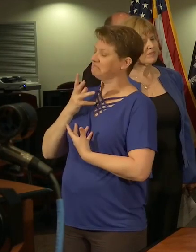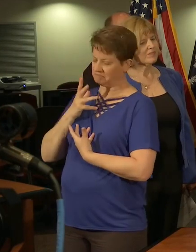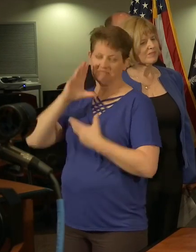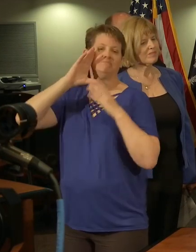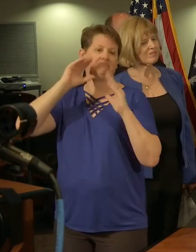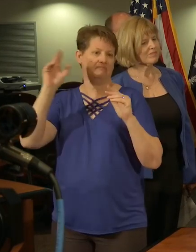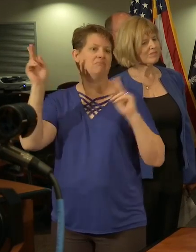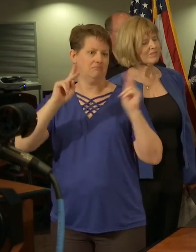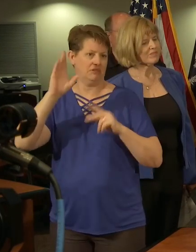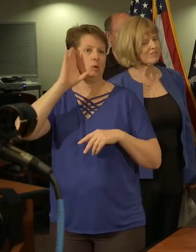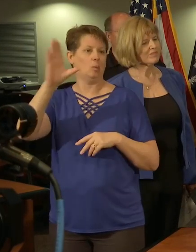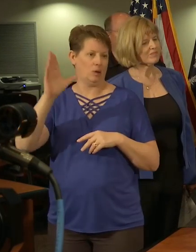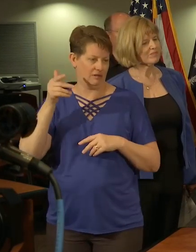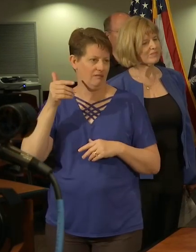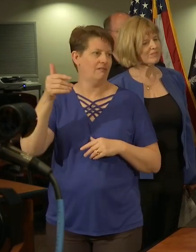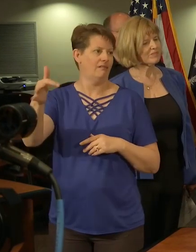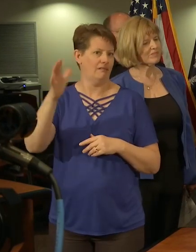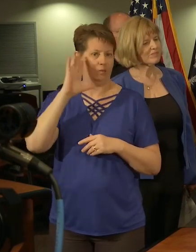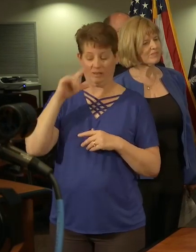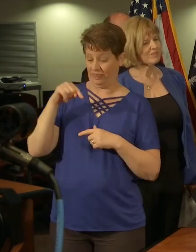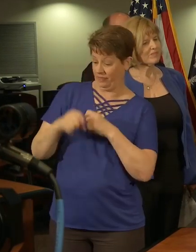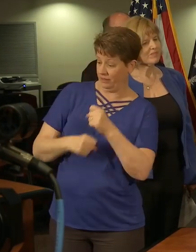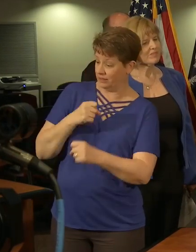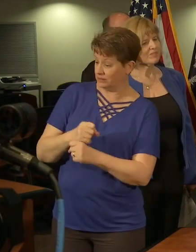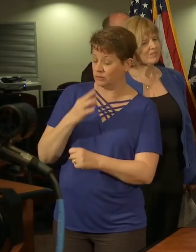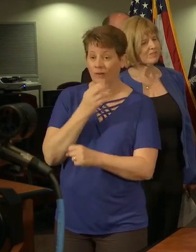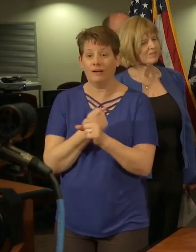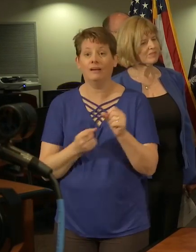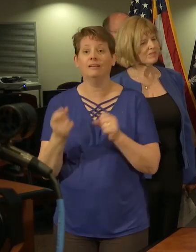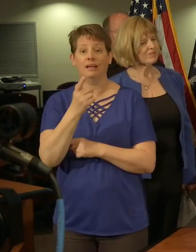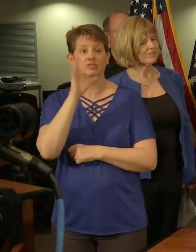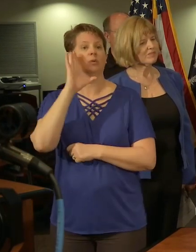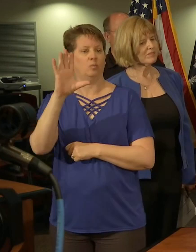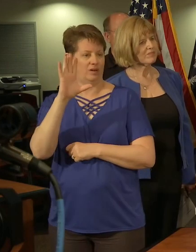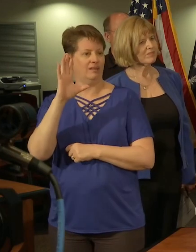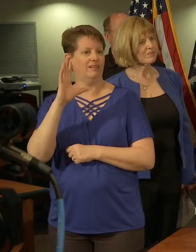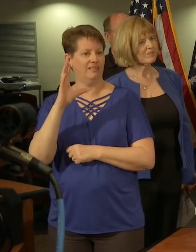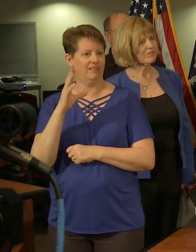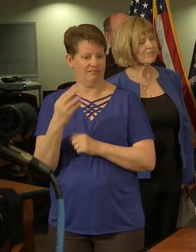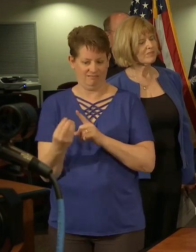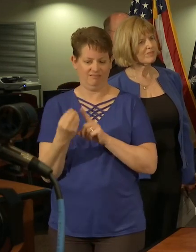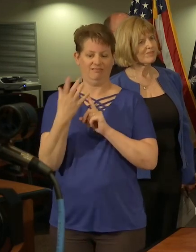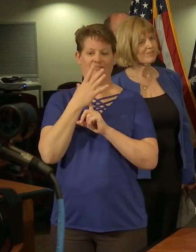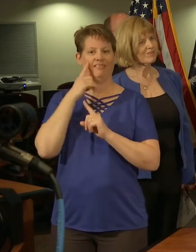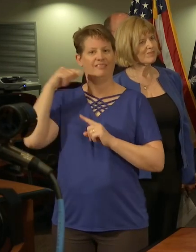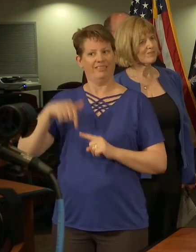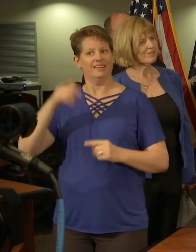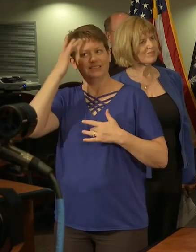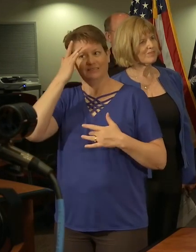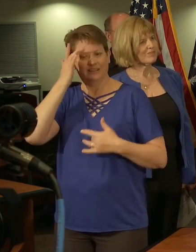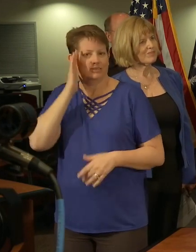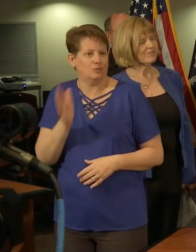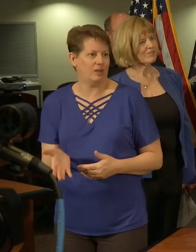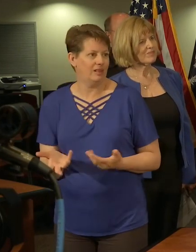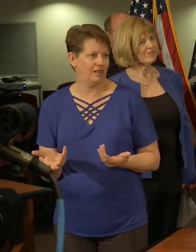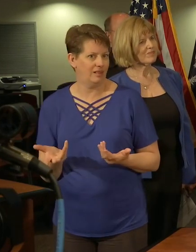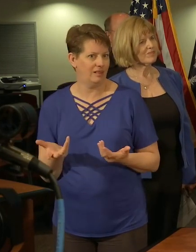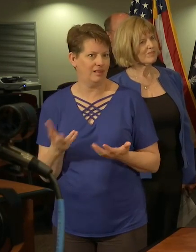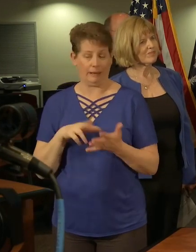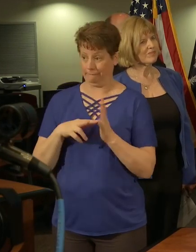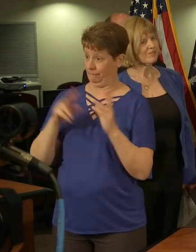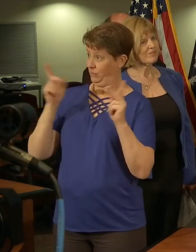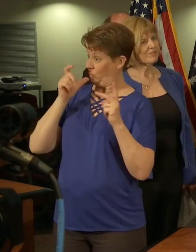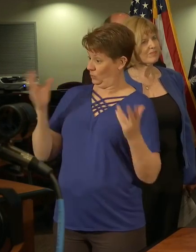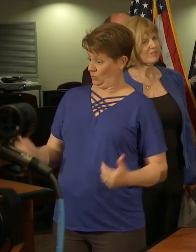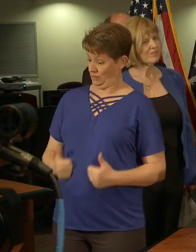will at some point in time, either this year or next, be exposed to this virus. This will include residents here